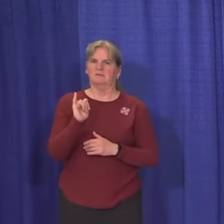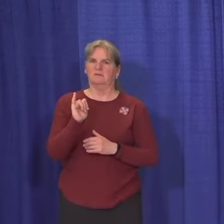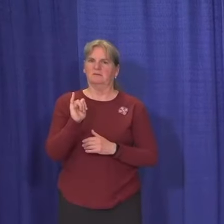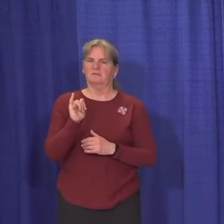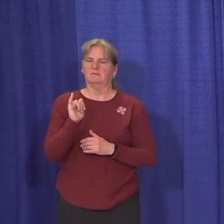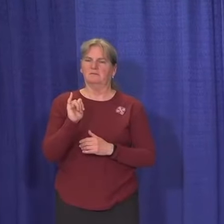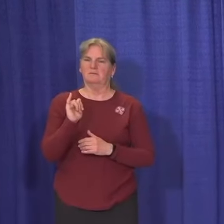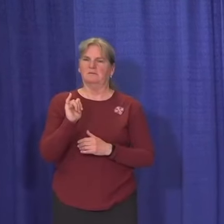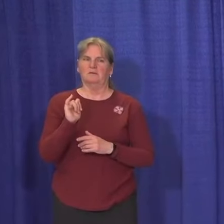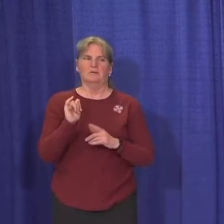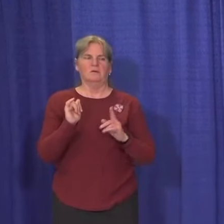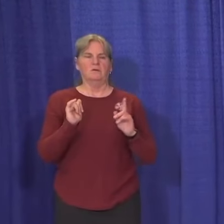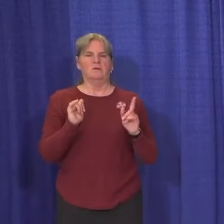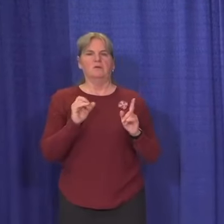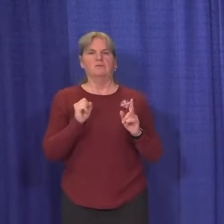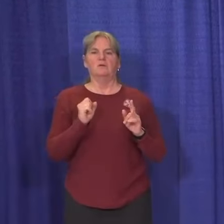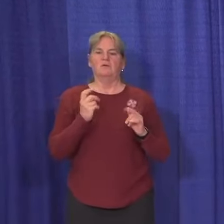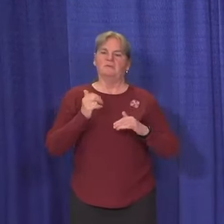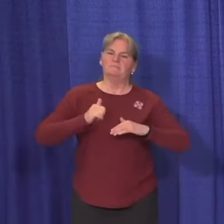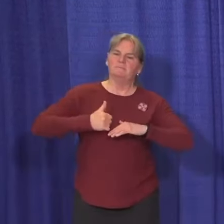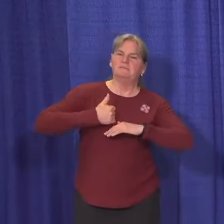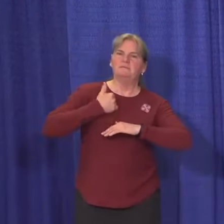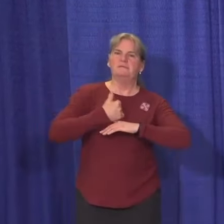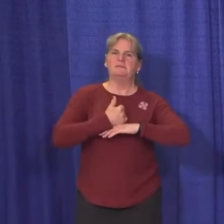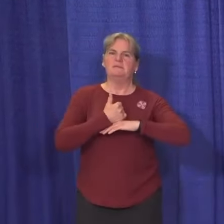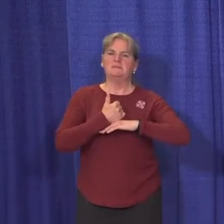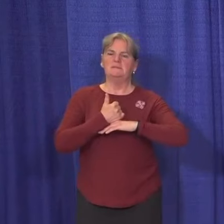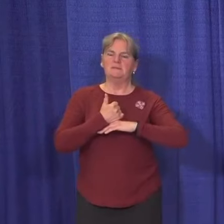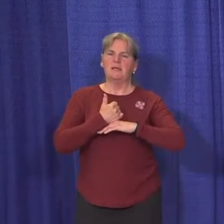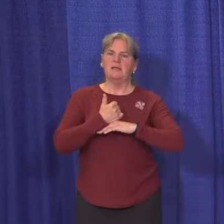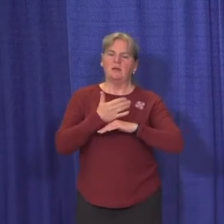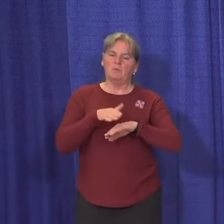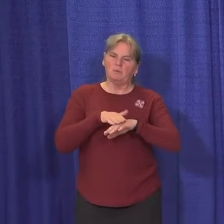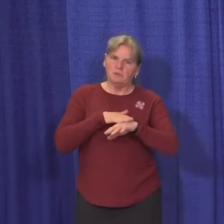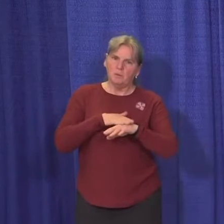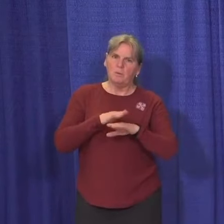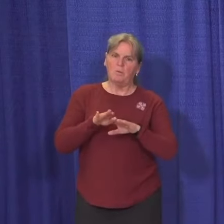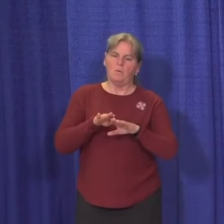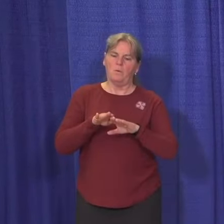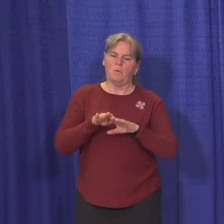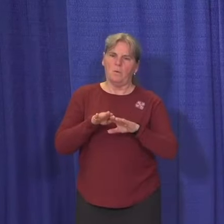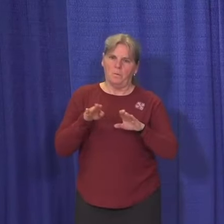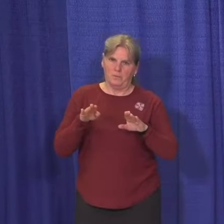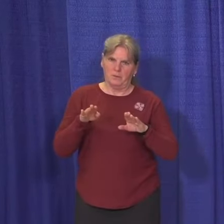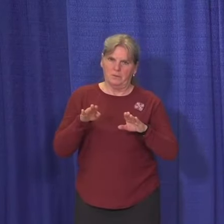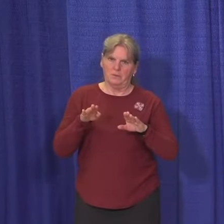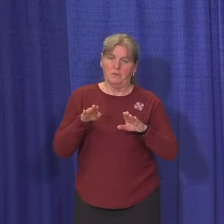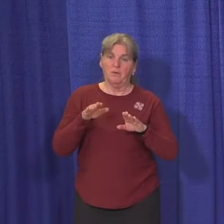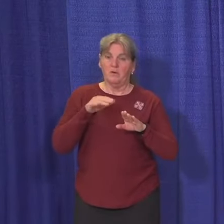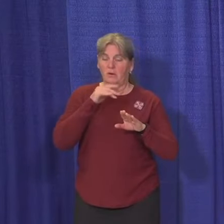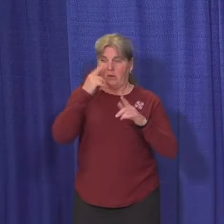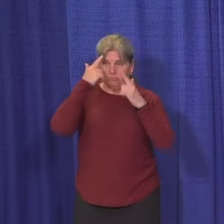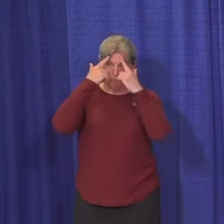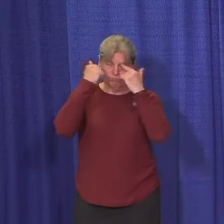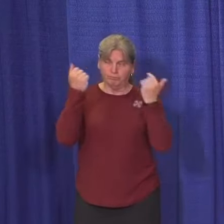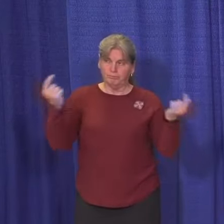we're laying the roots and laying the foundations for gradual reopening. This is not an invitation